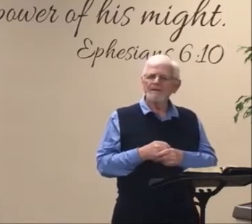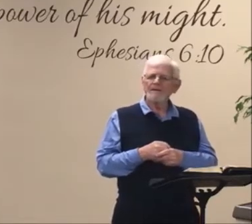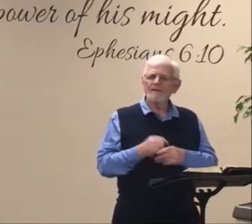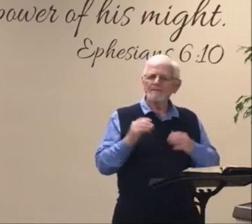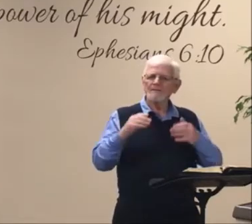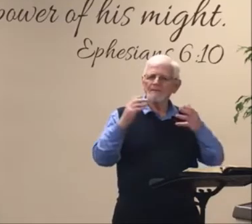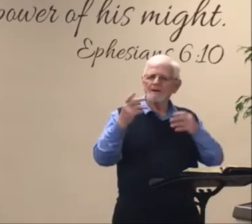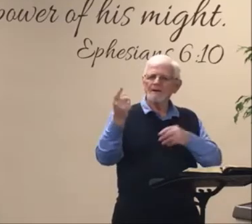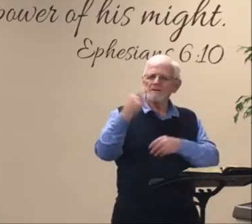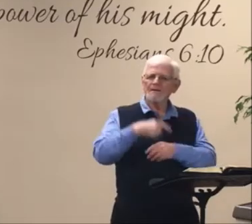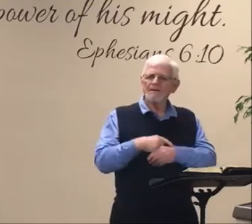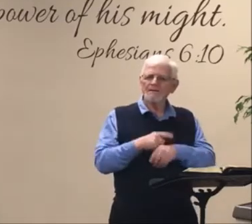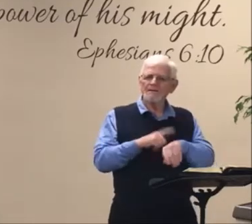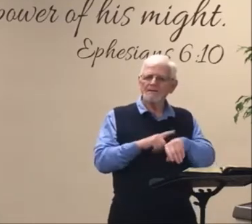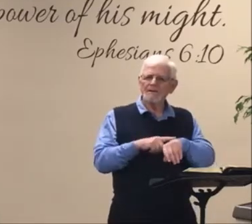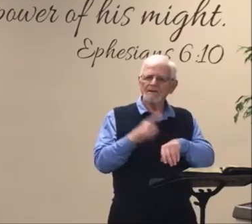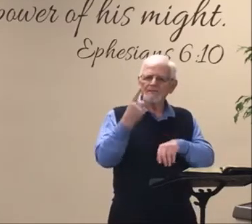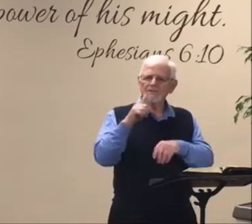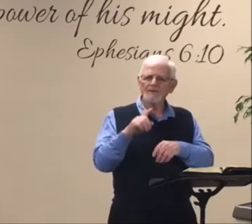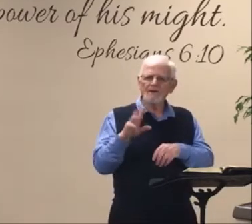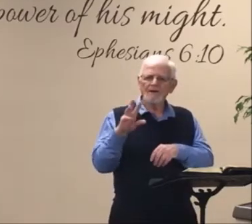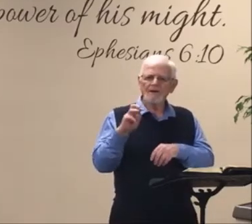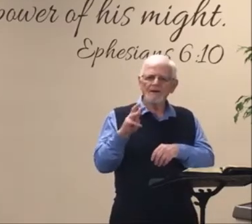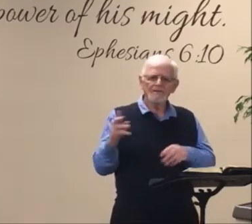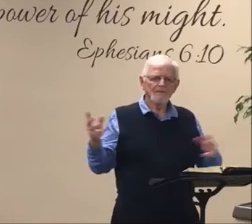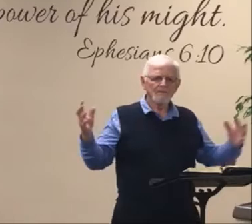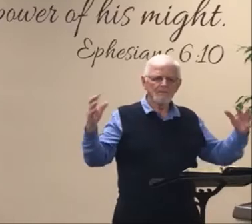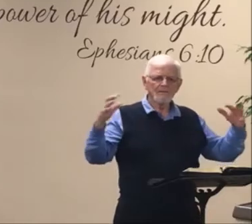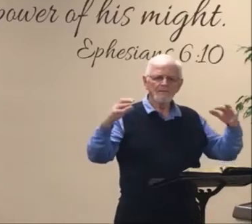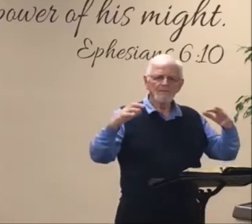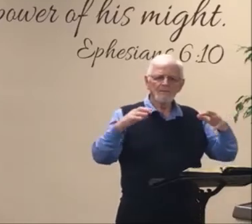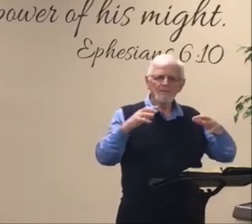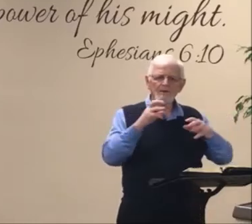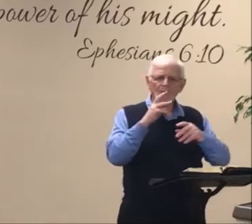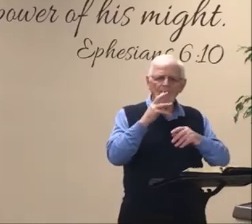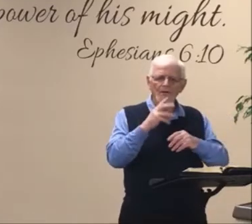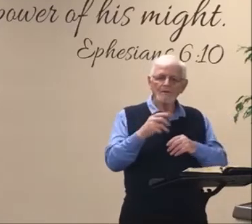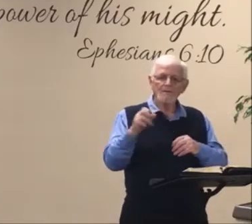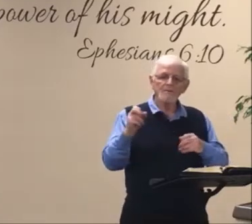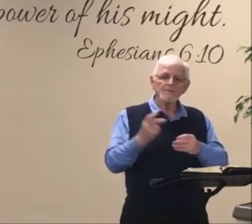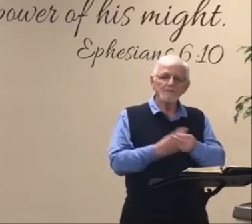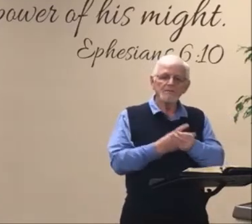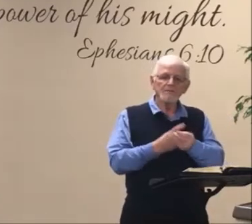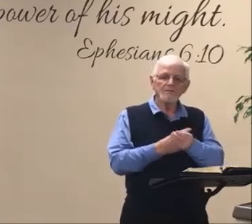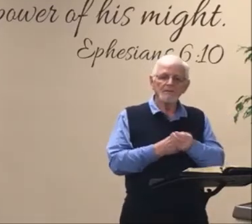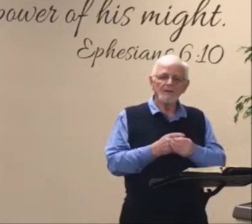day, neither is it time that the cattle should be gathered together. Water ye the sheep,